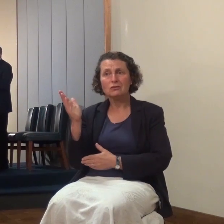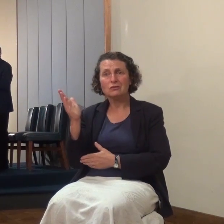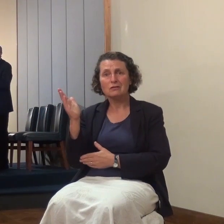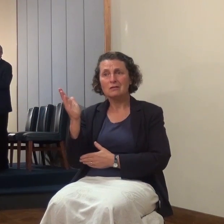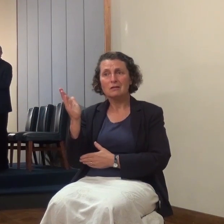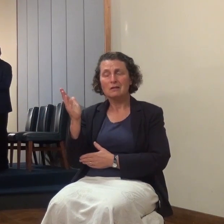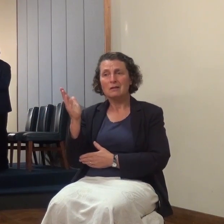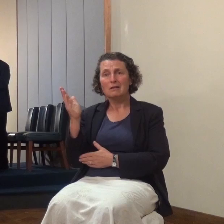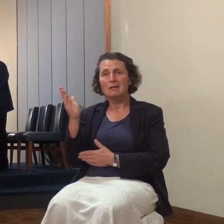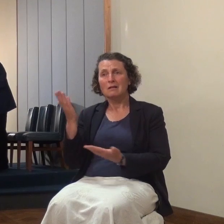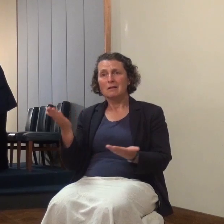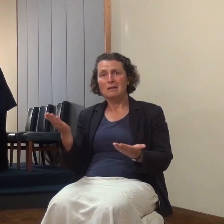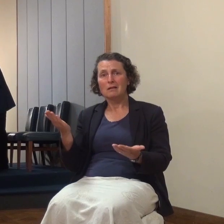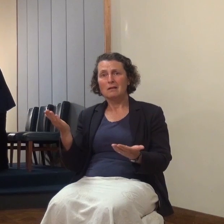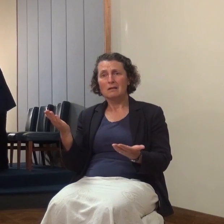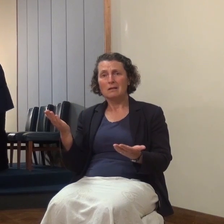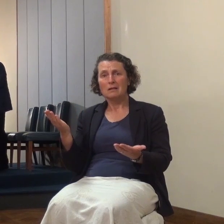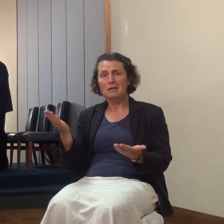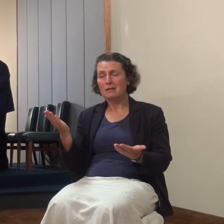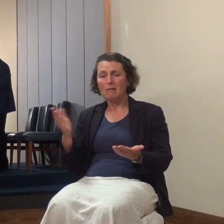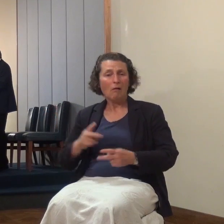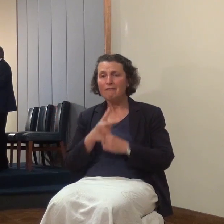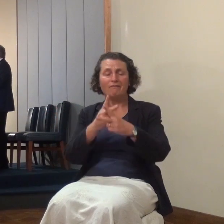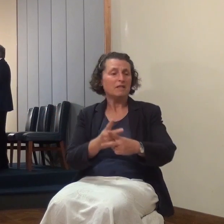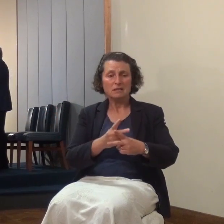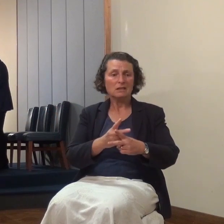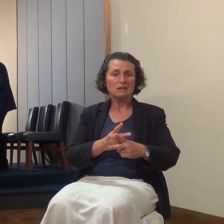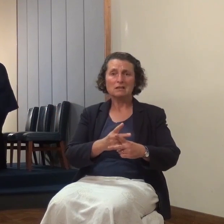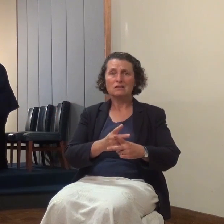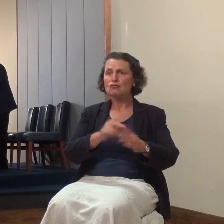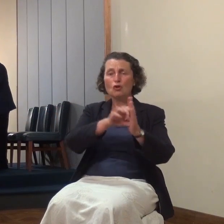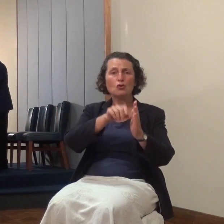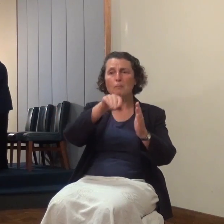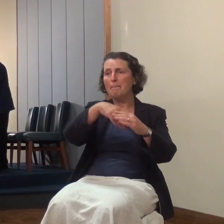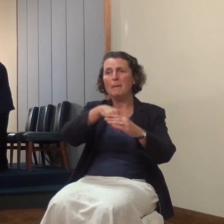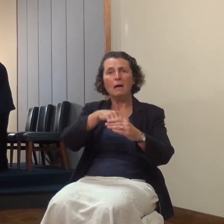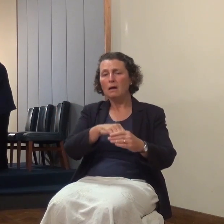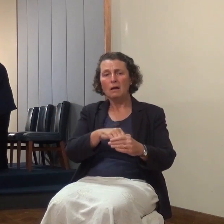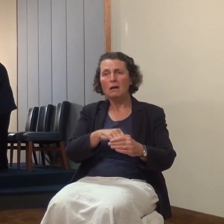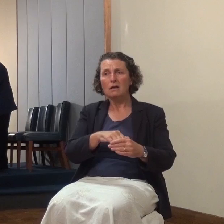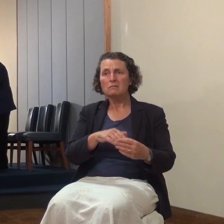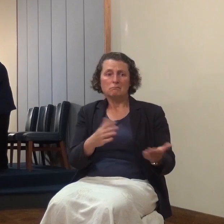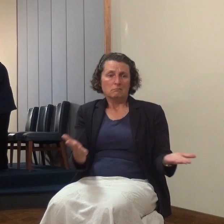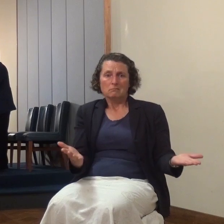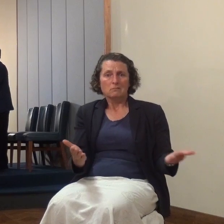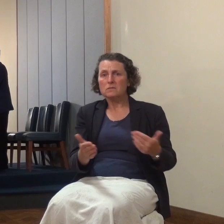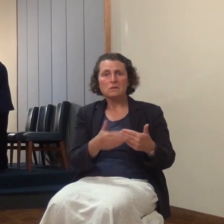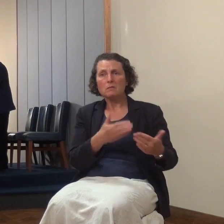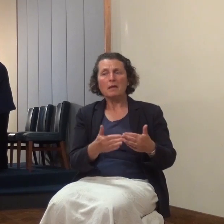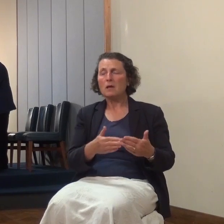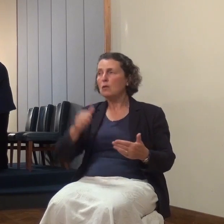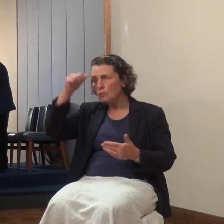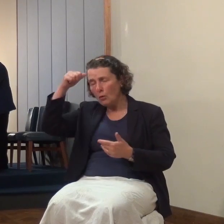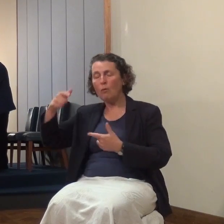paid anybody another pastoral visit. Well, if I never rose from that position again, I was still sure of my place